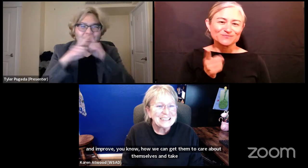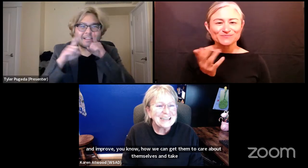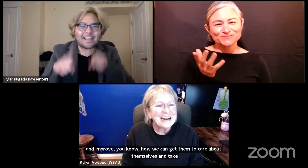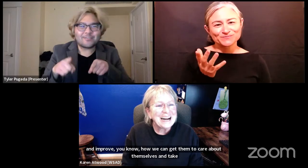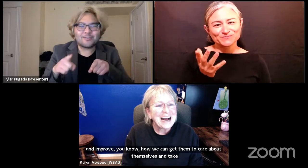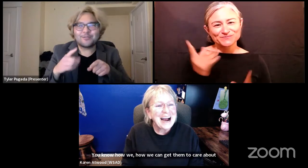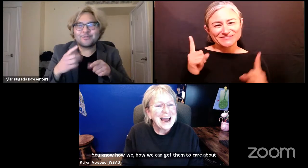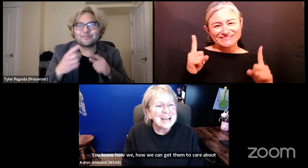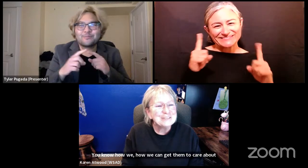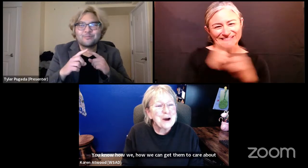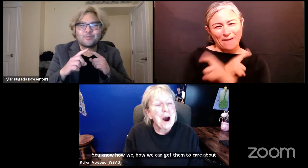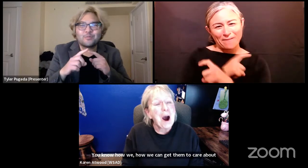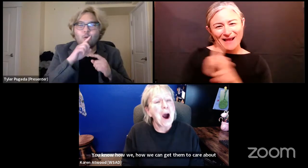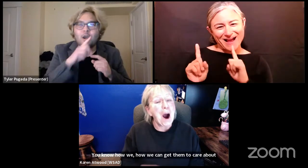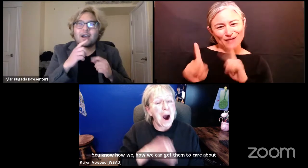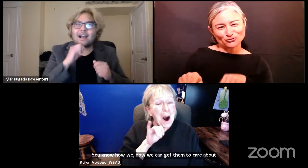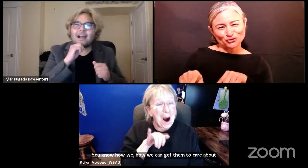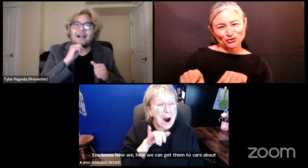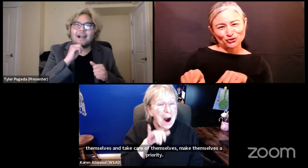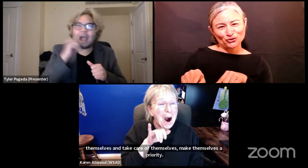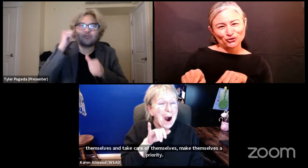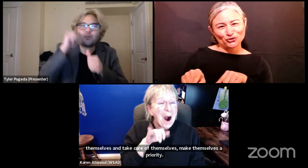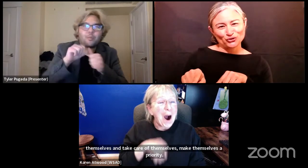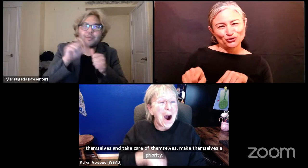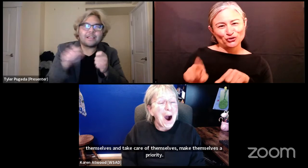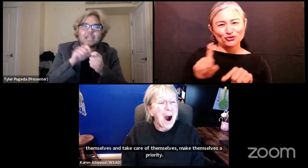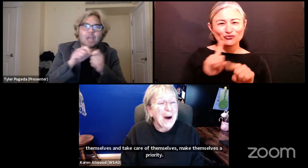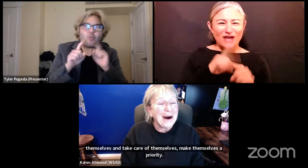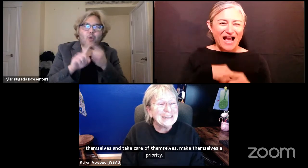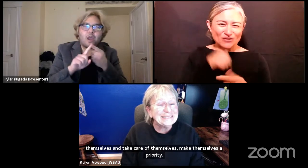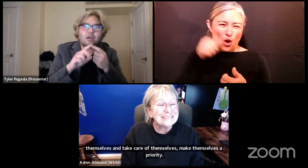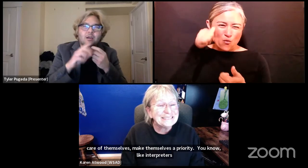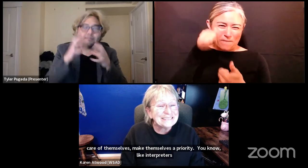Well, really?